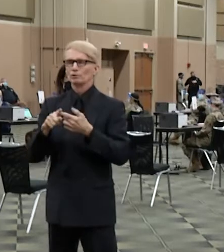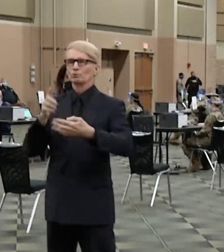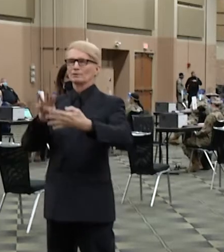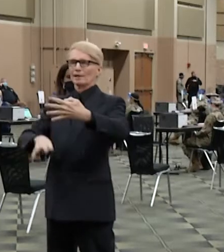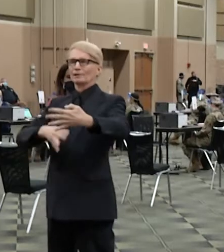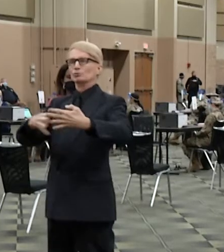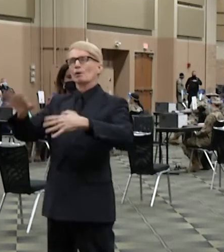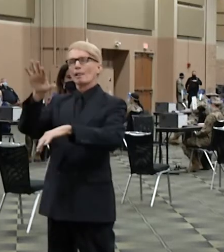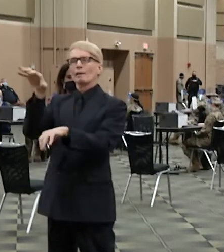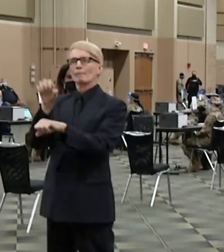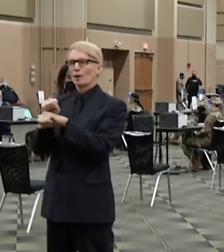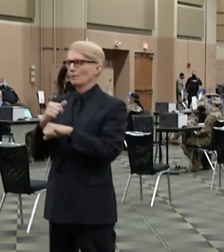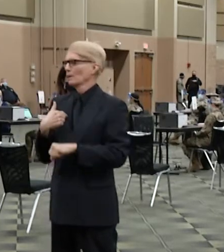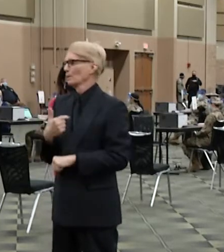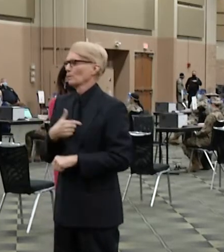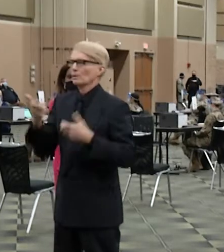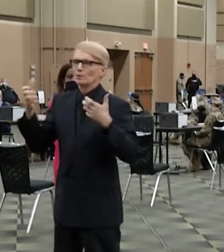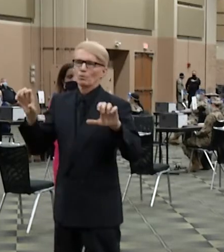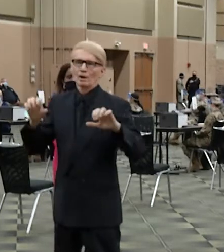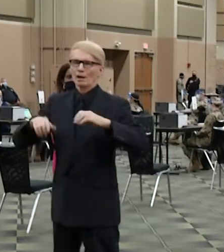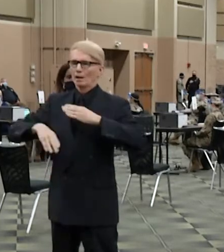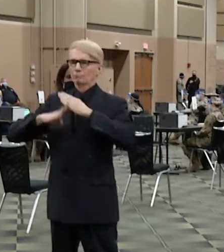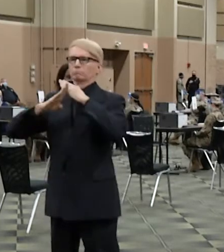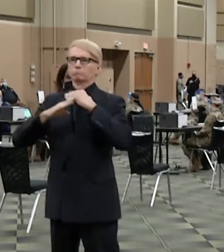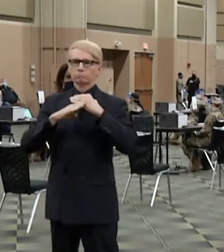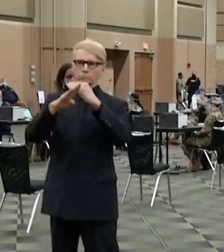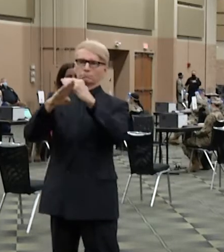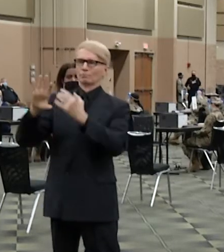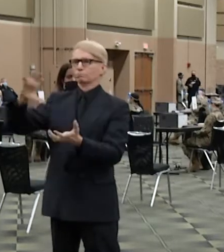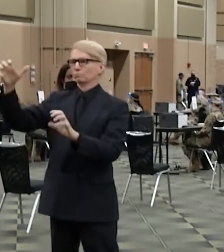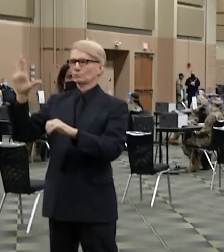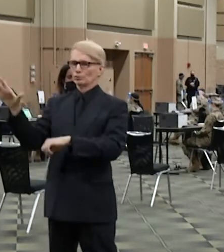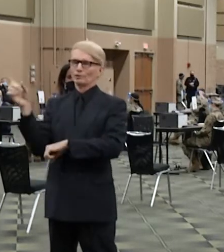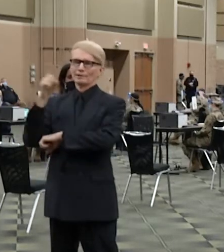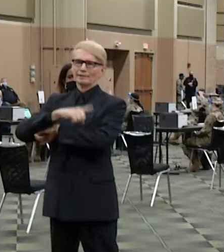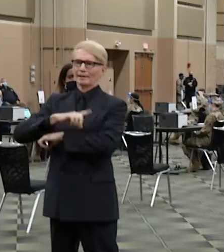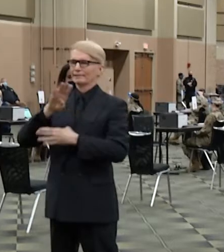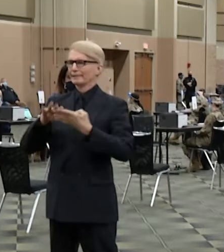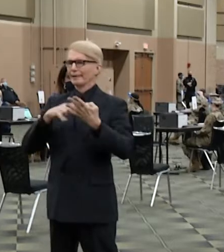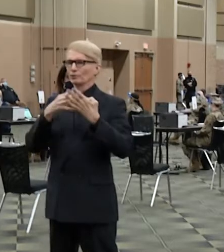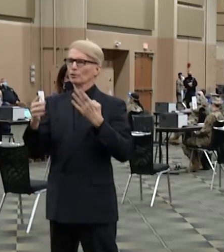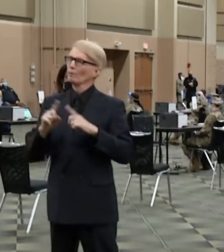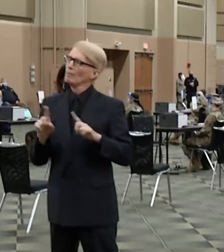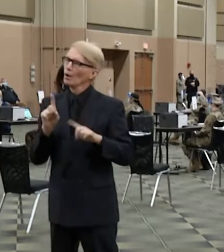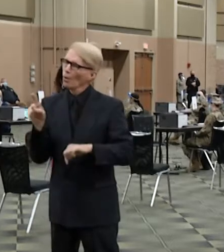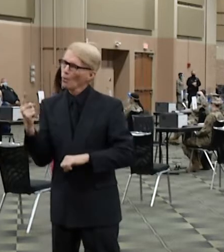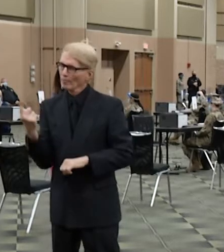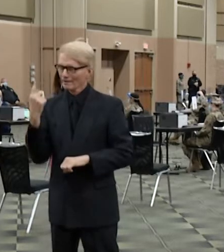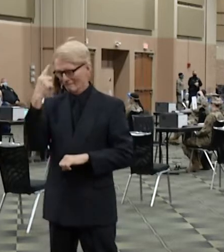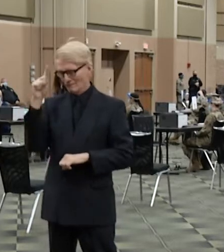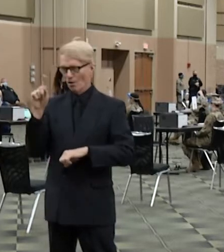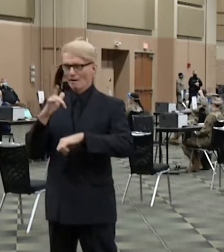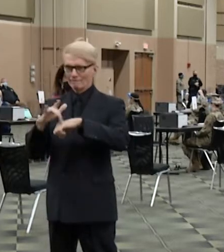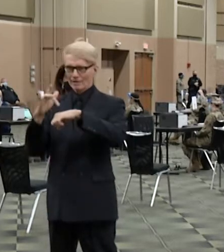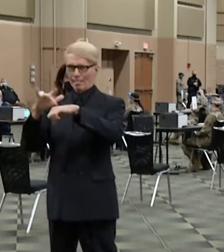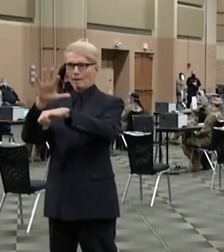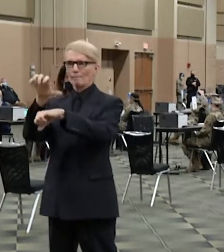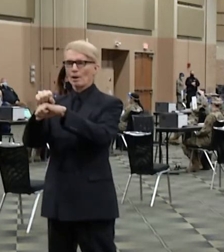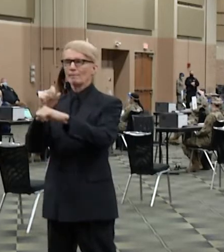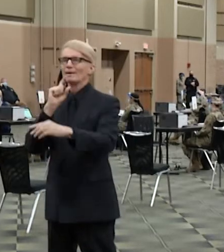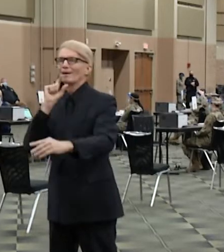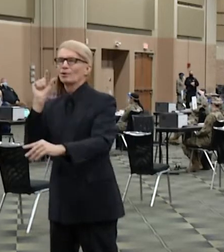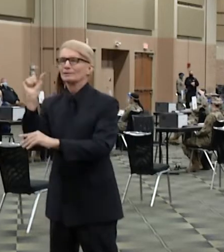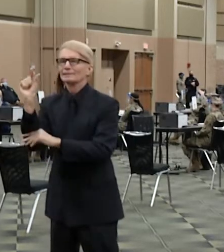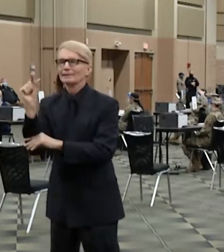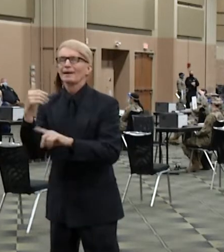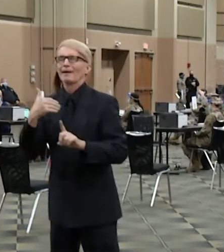people interrupting their days when there is not a guarantee of an appointment, the website will only reflect appointments which vaccine is guaranteed.